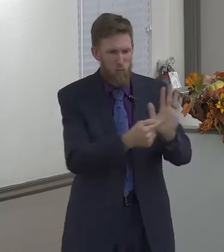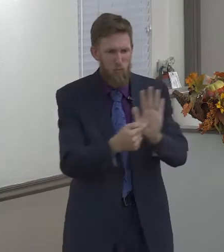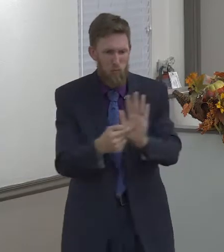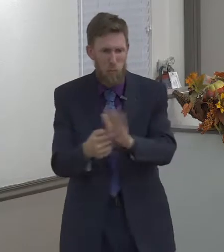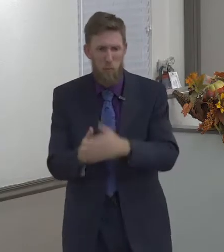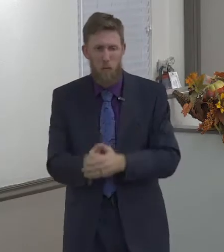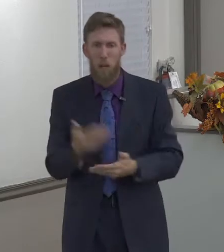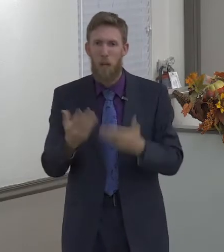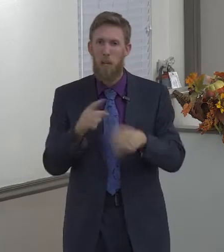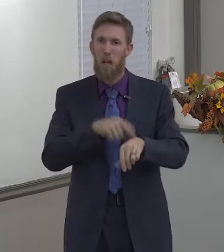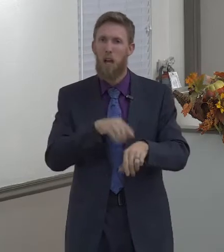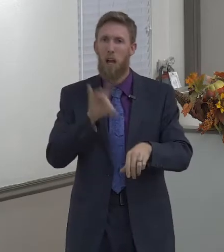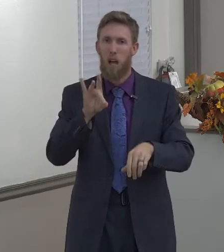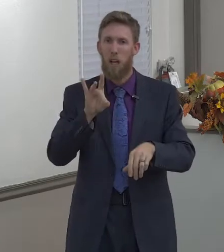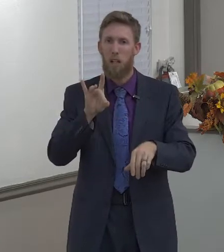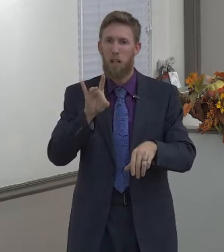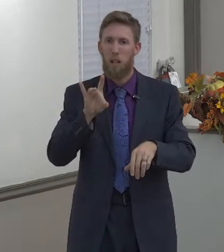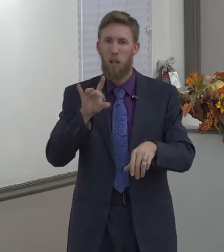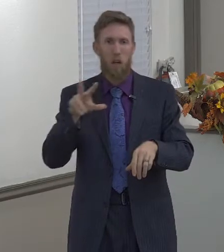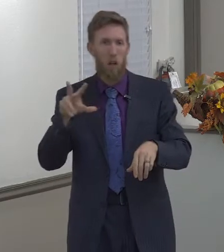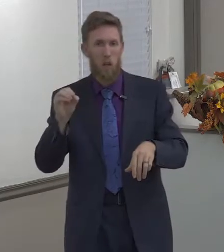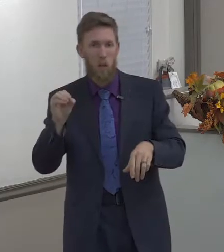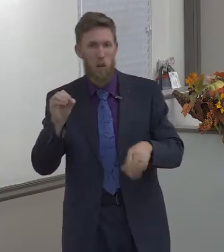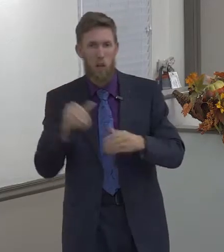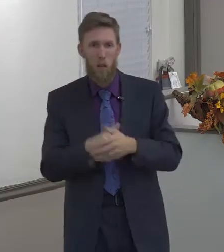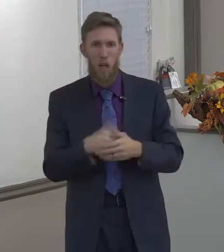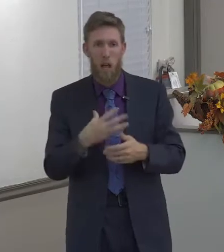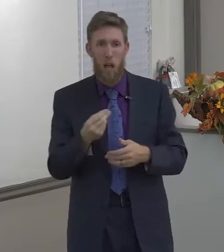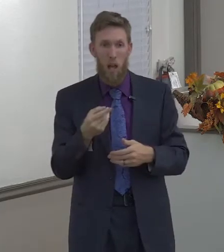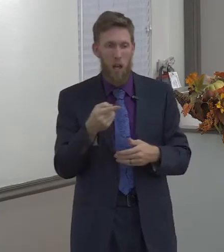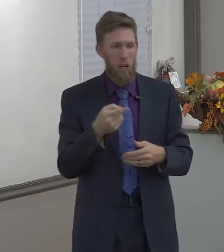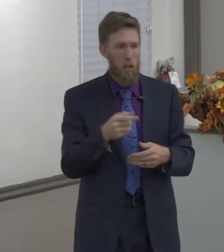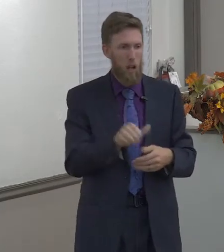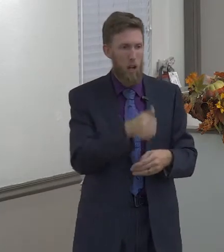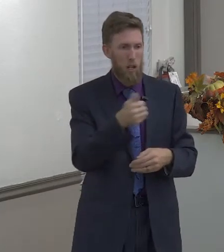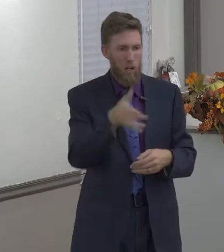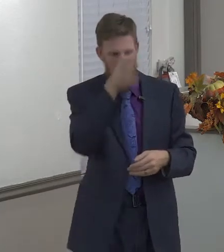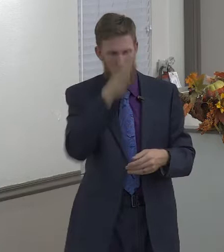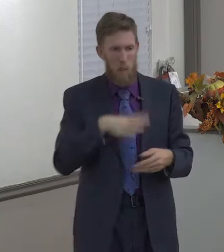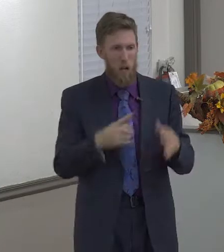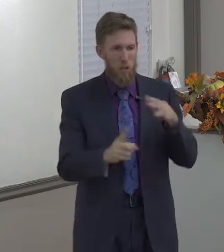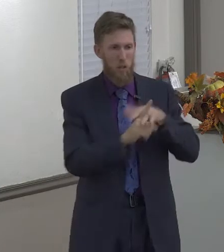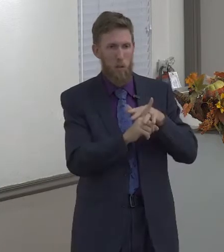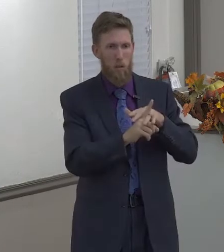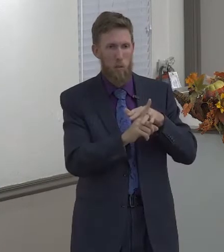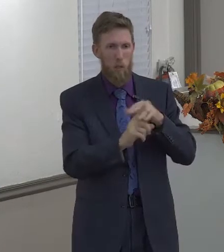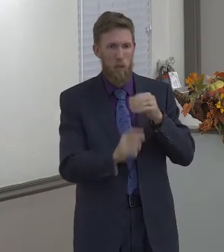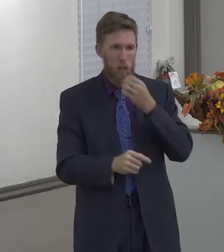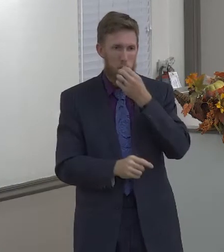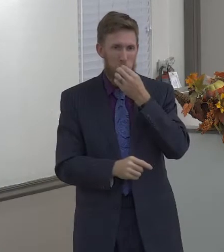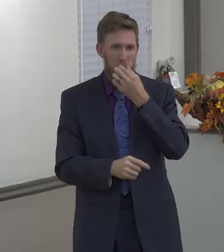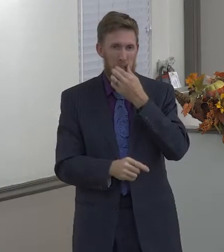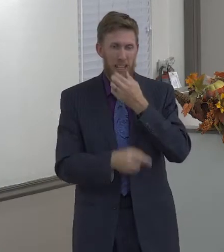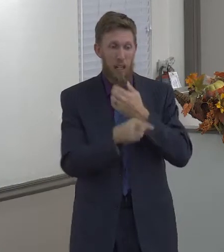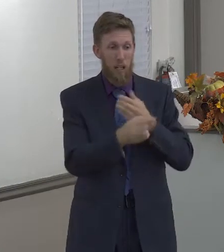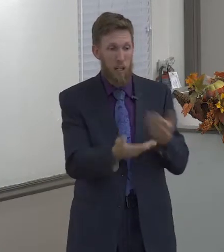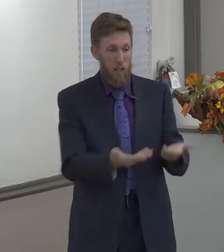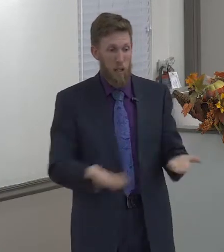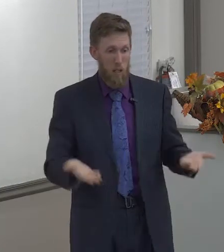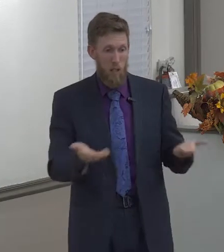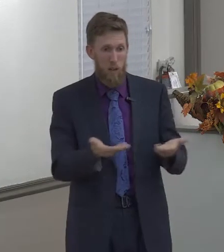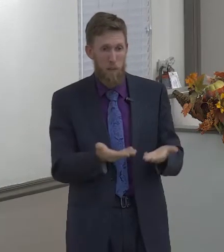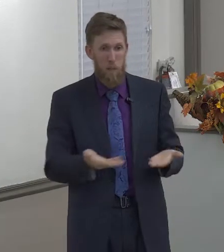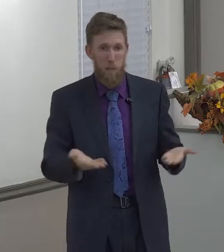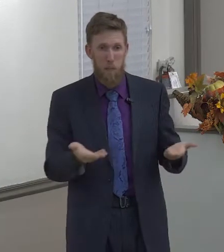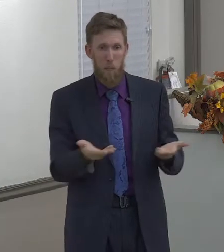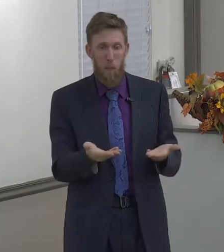understanding what this guy's here for, like six other people show up all at the same time. And so now I'm standing at the door, and there's all these people